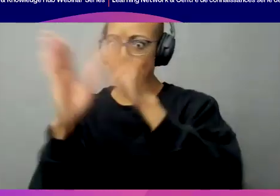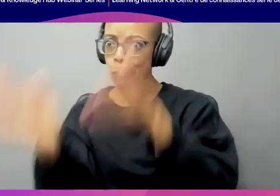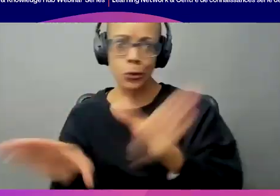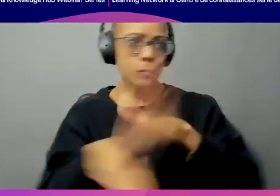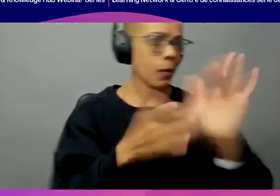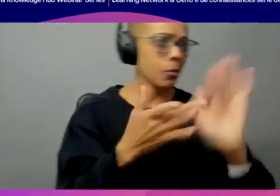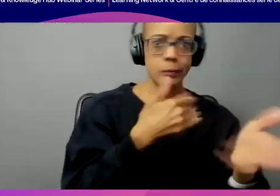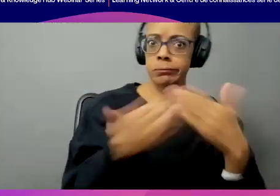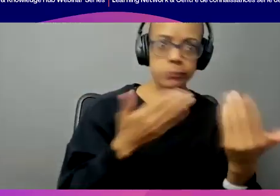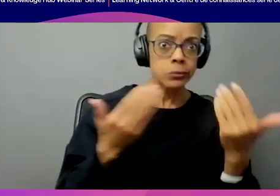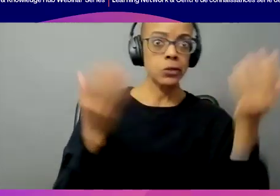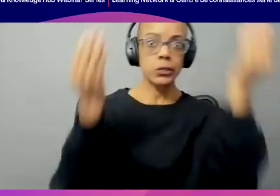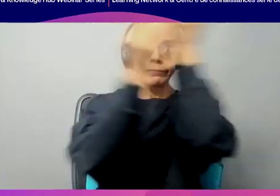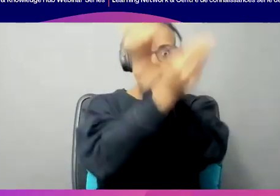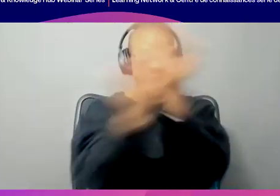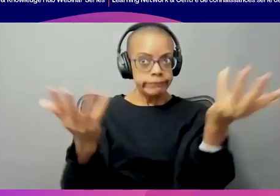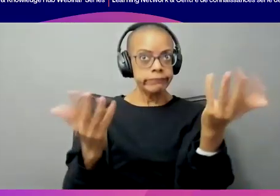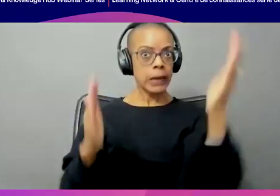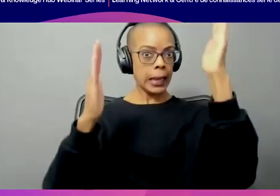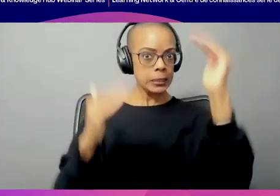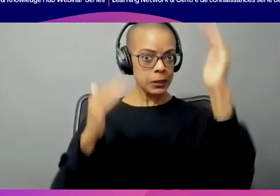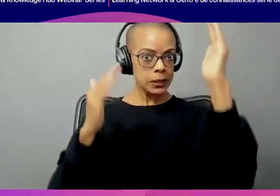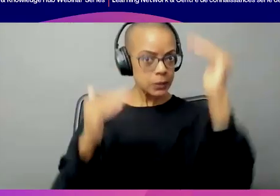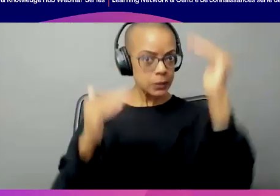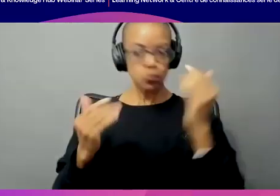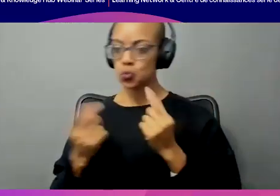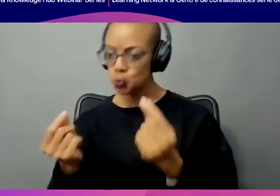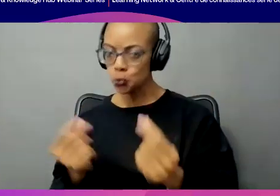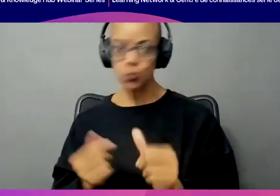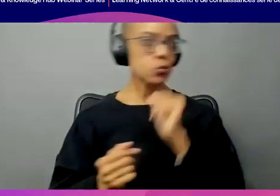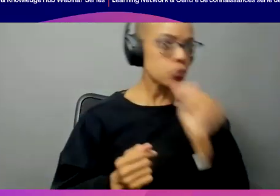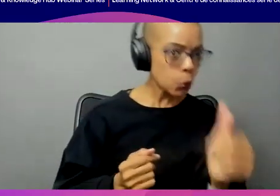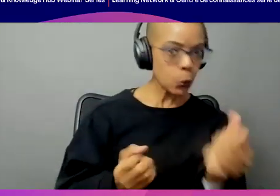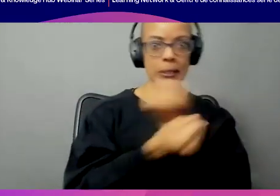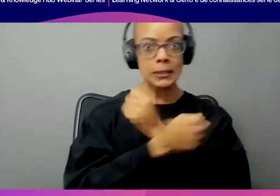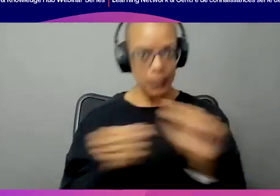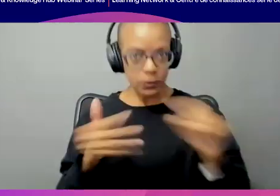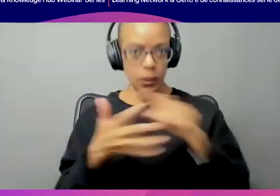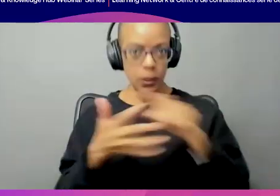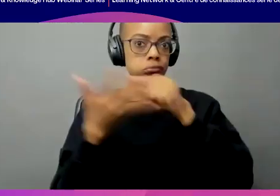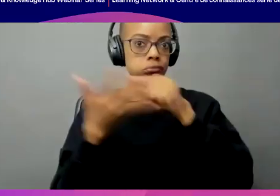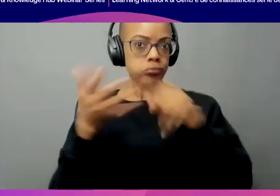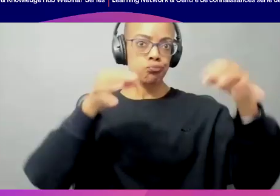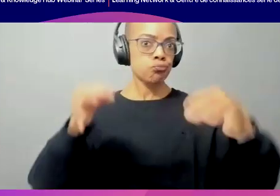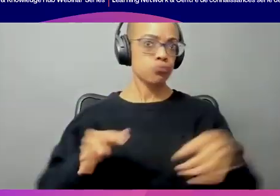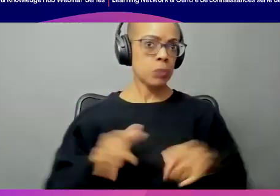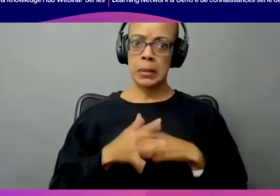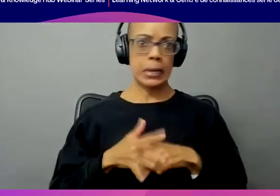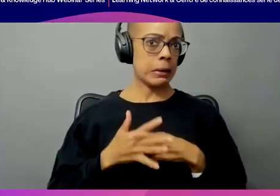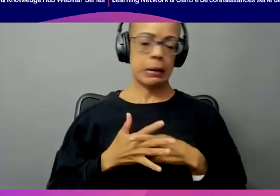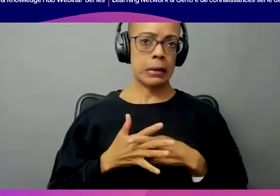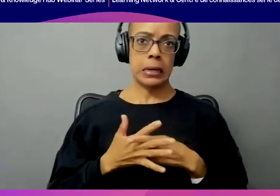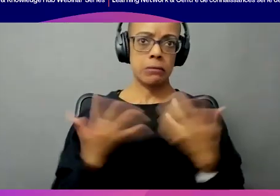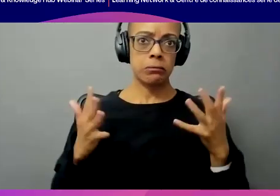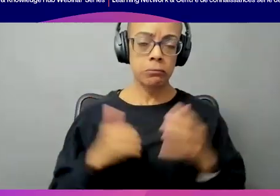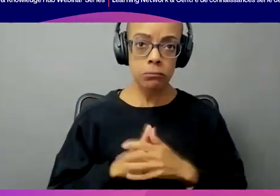all the members expectations and what safety looks like and the importance of it. And so that includes things like